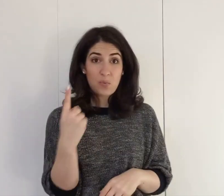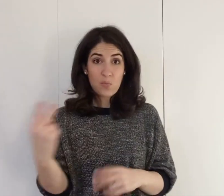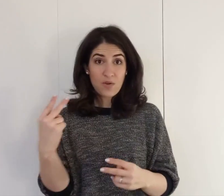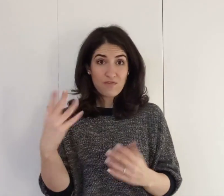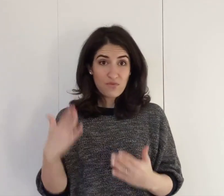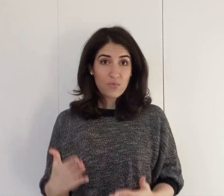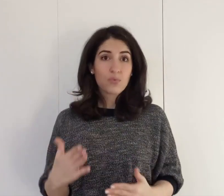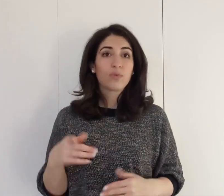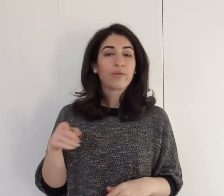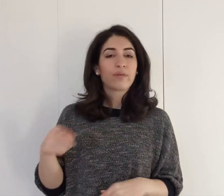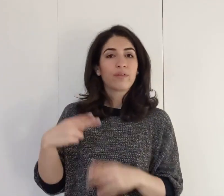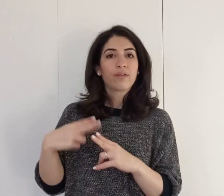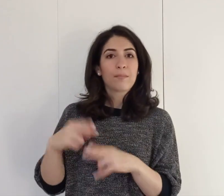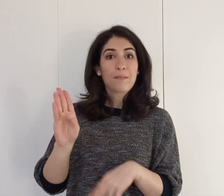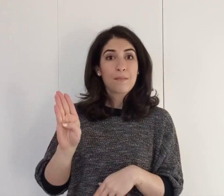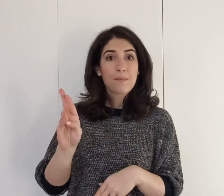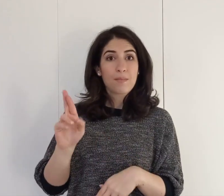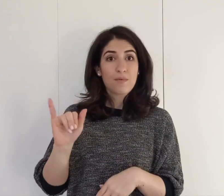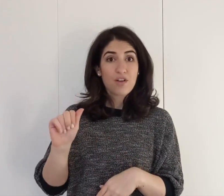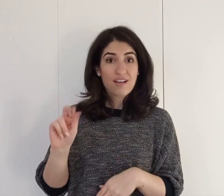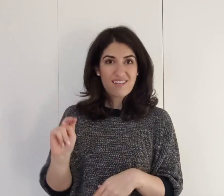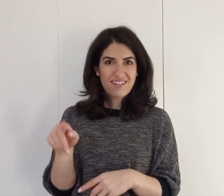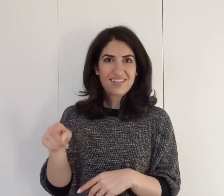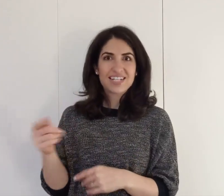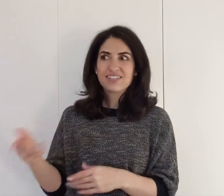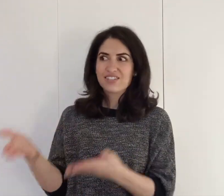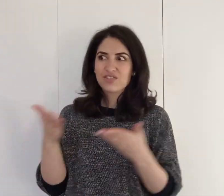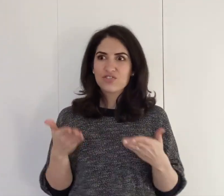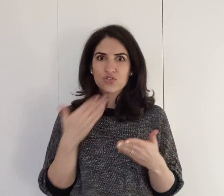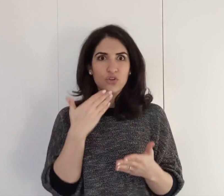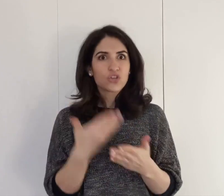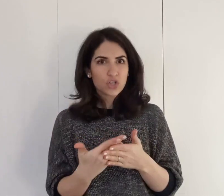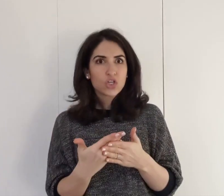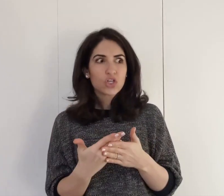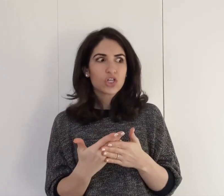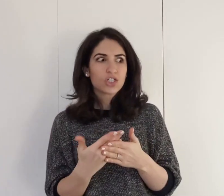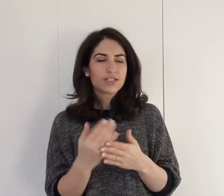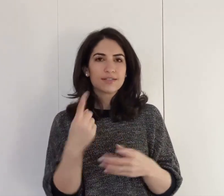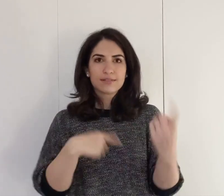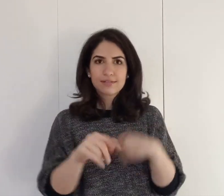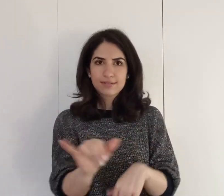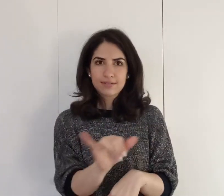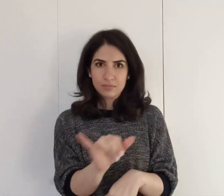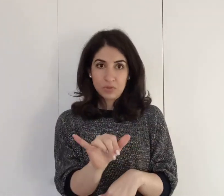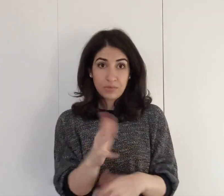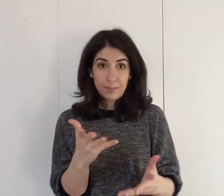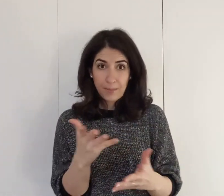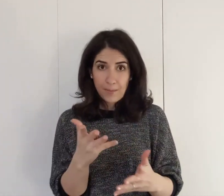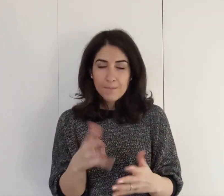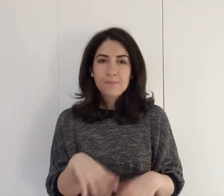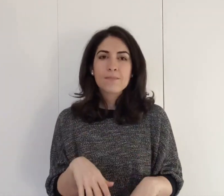Okay, one viewer named Brian, he suggested good similar